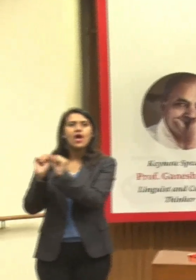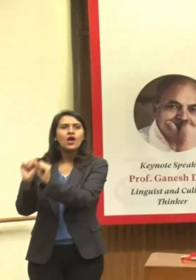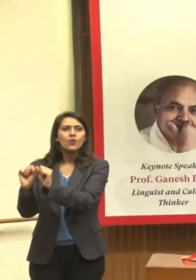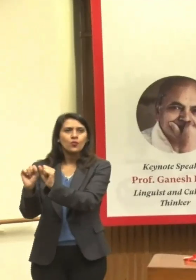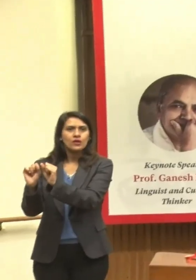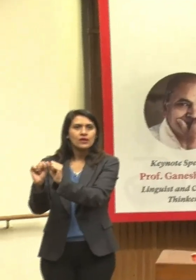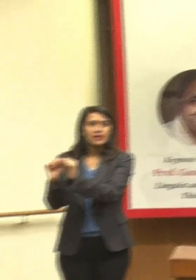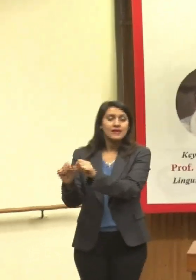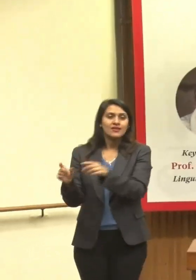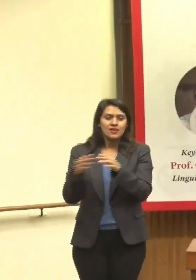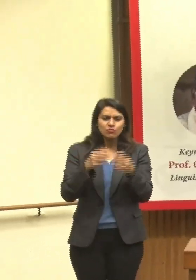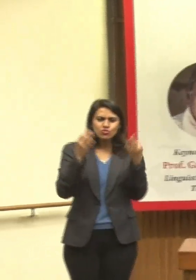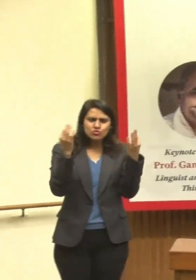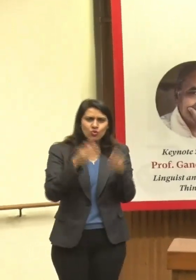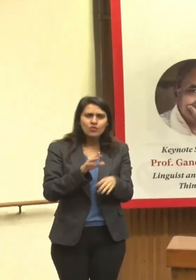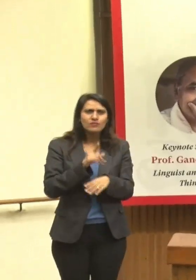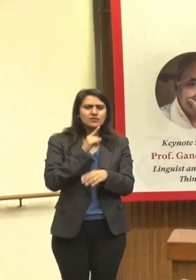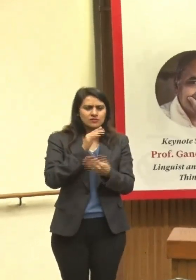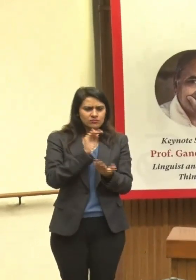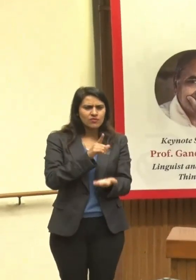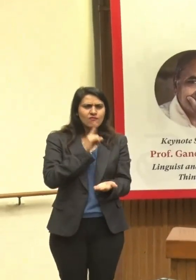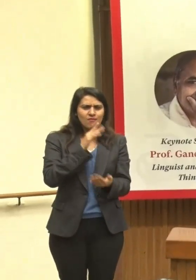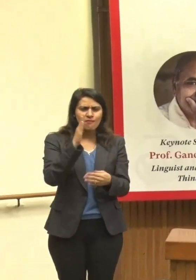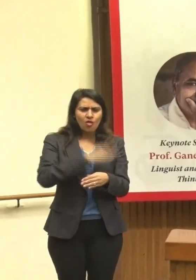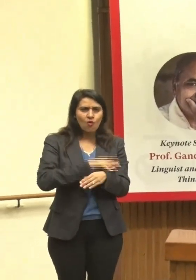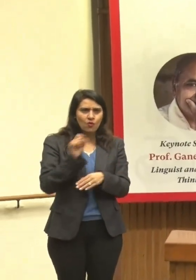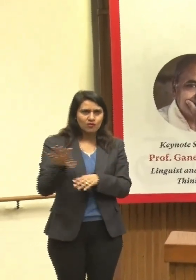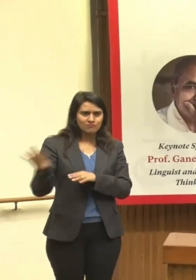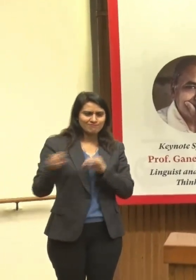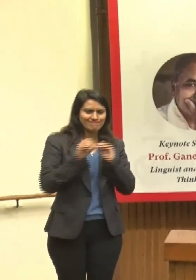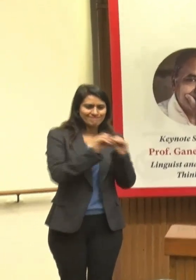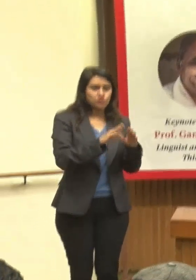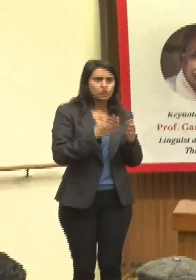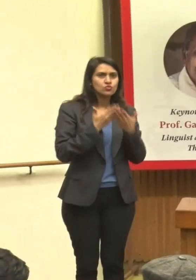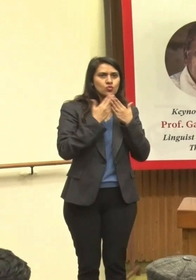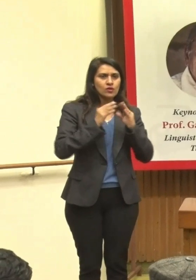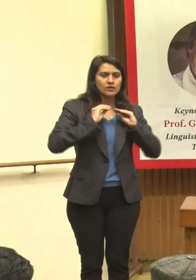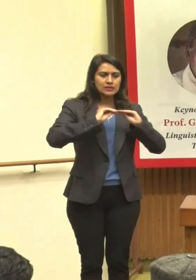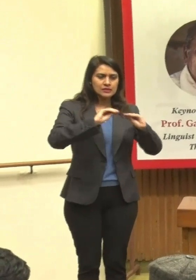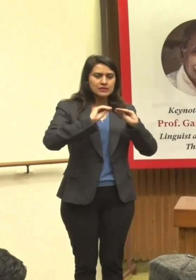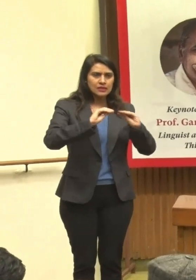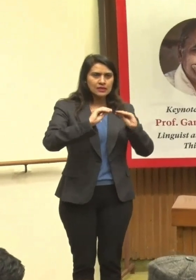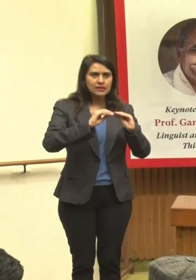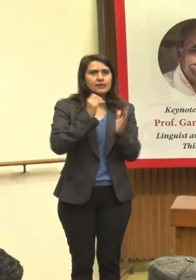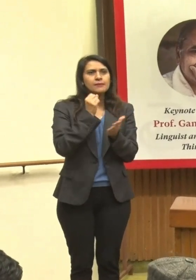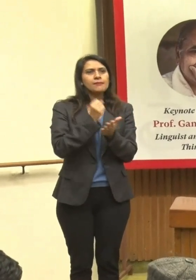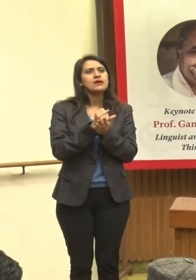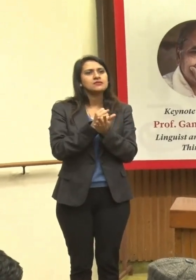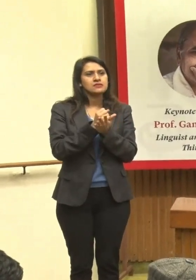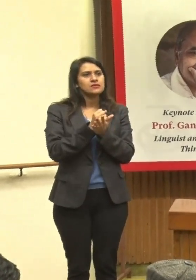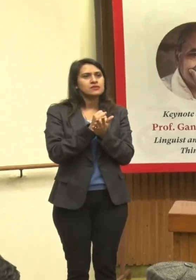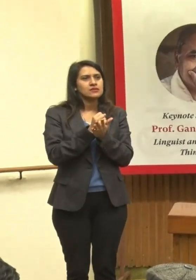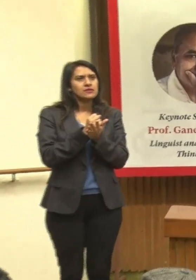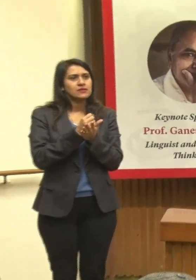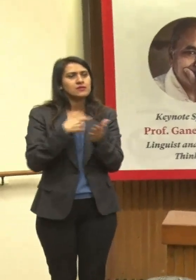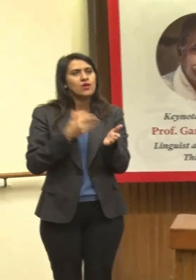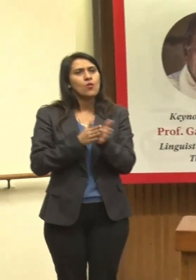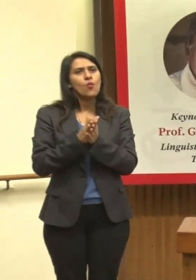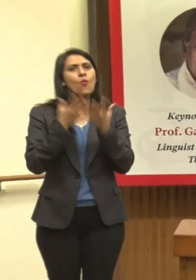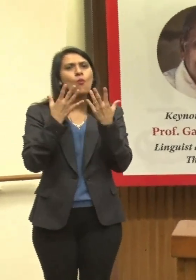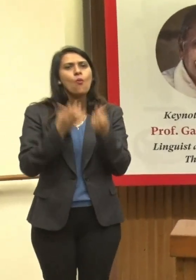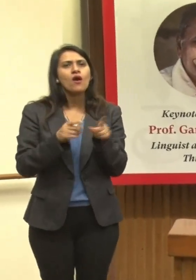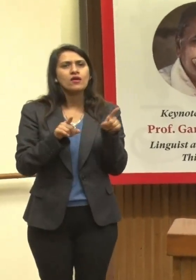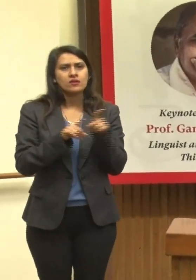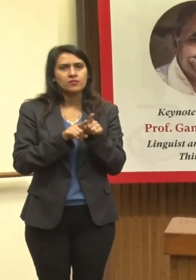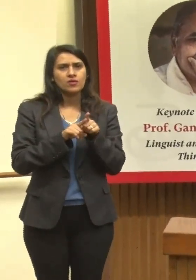at the primary school level, is the most desirable education for that child. So there are